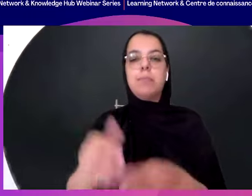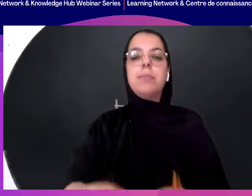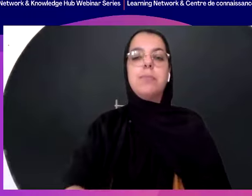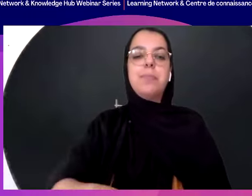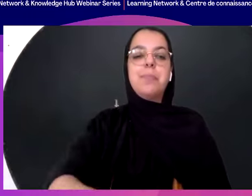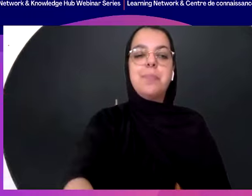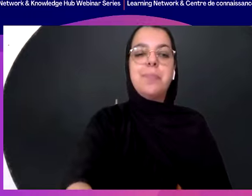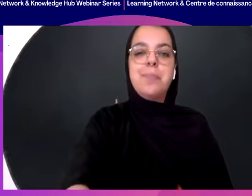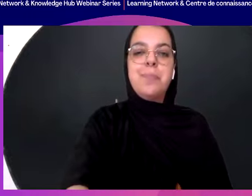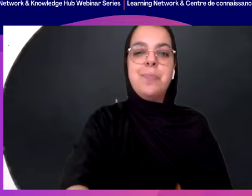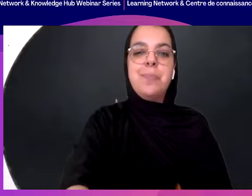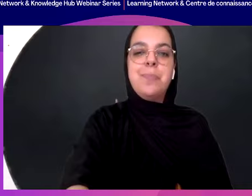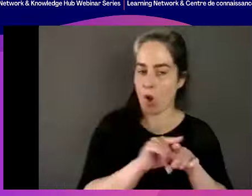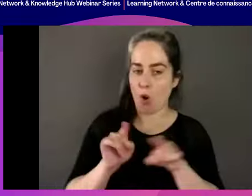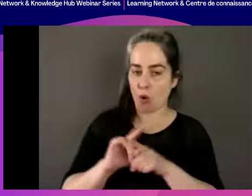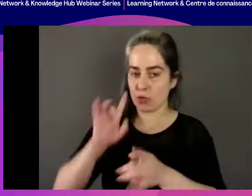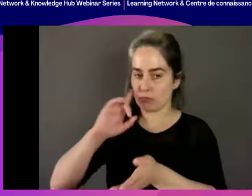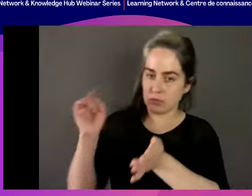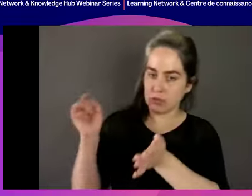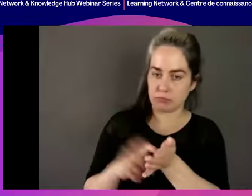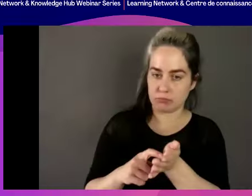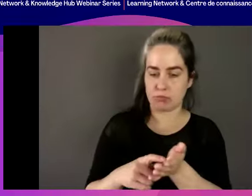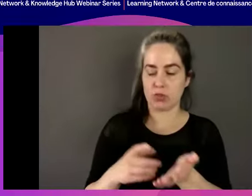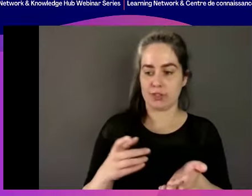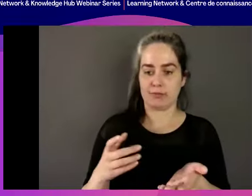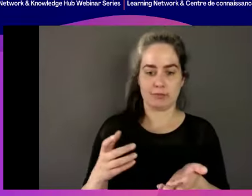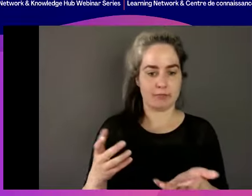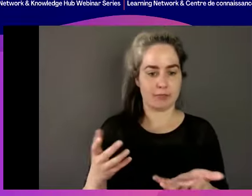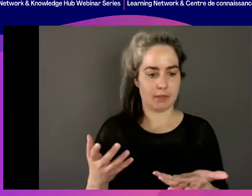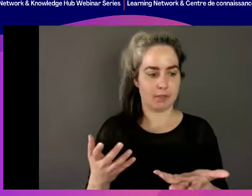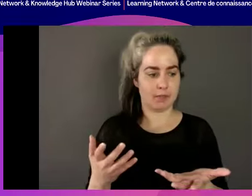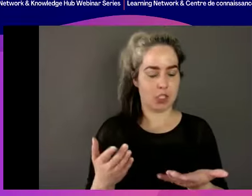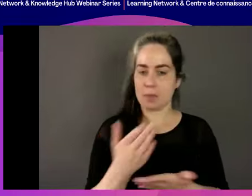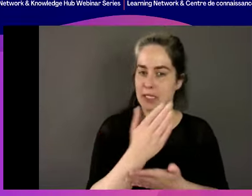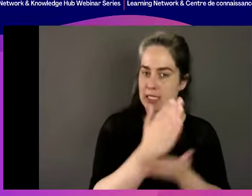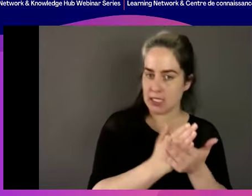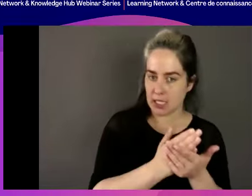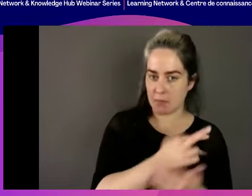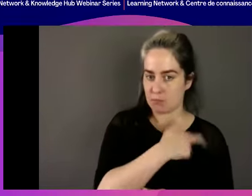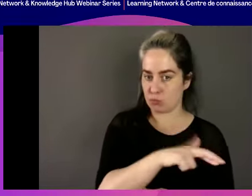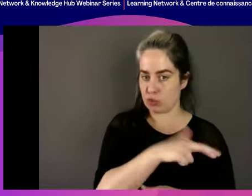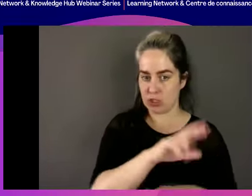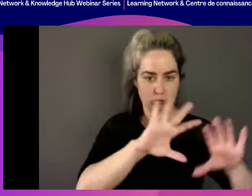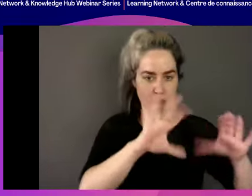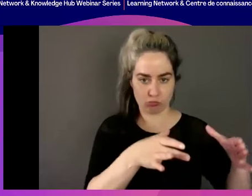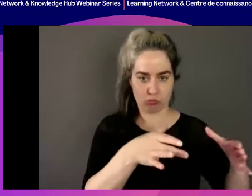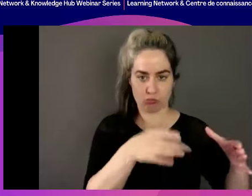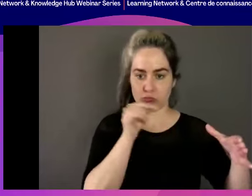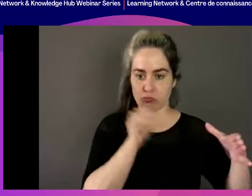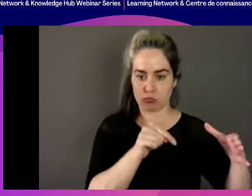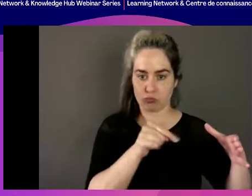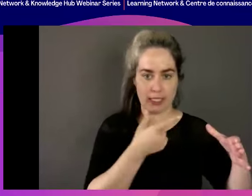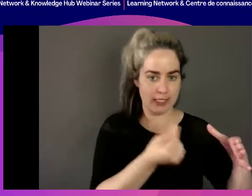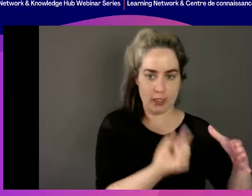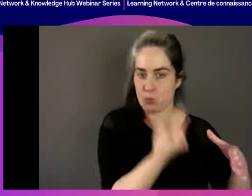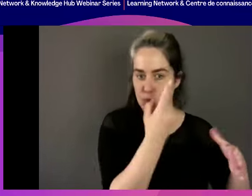acknowledging, that just because certain religious groups did